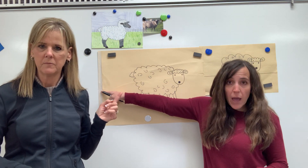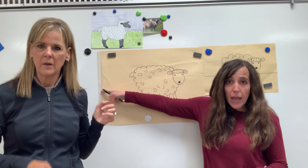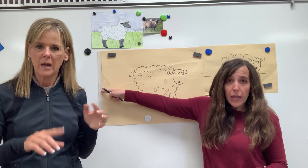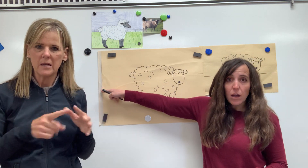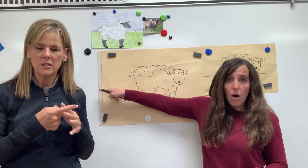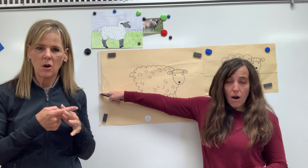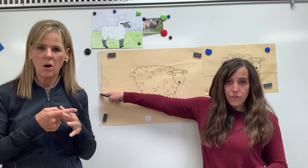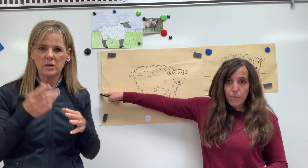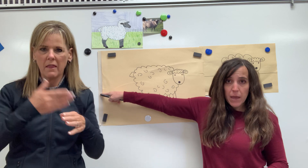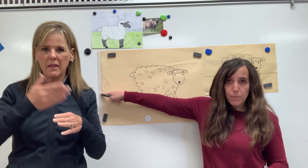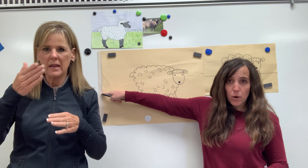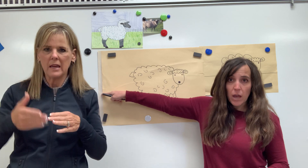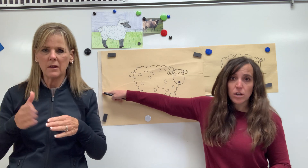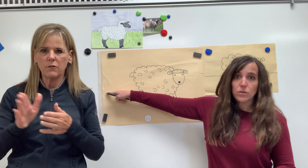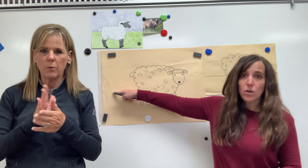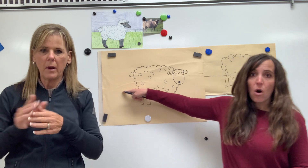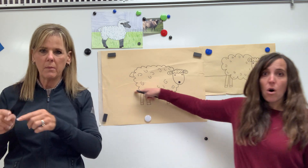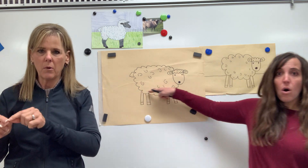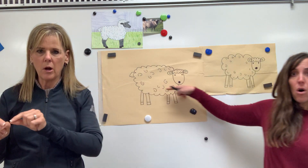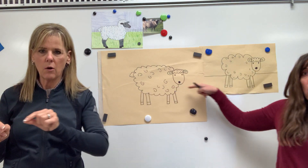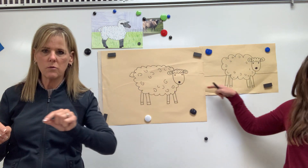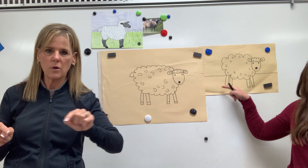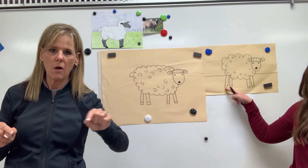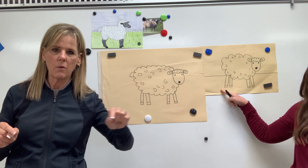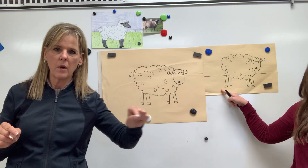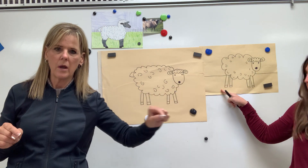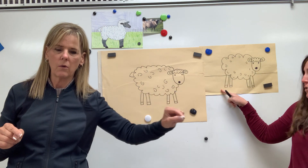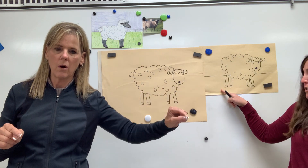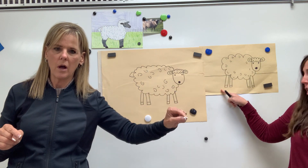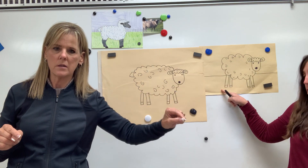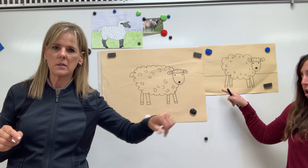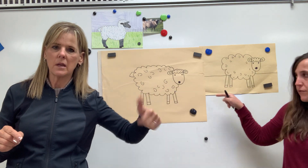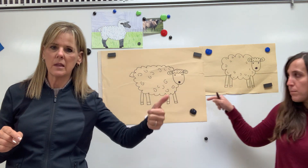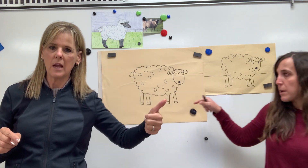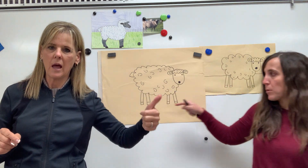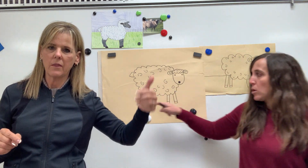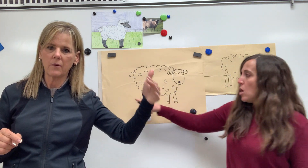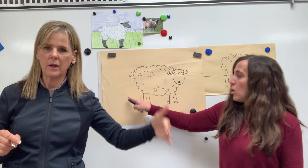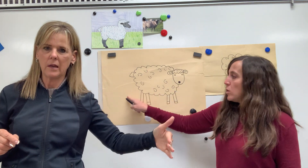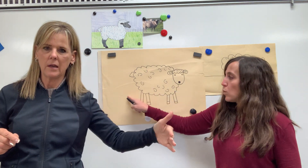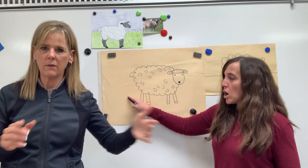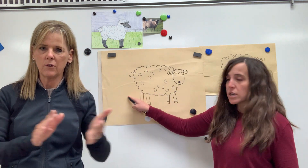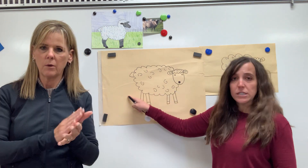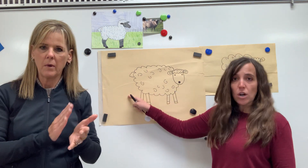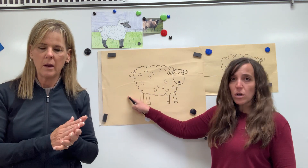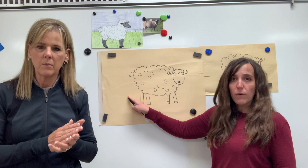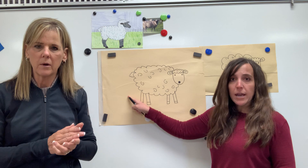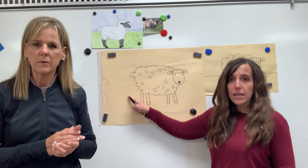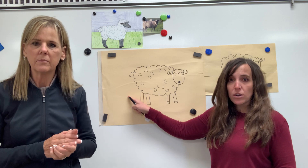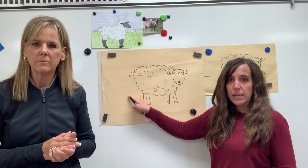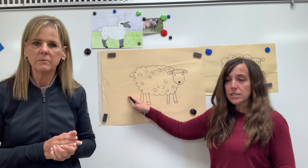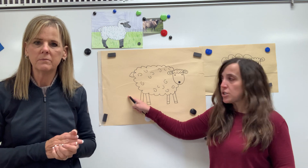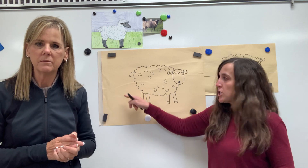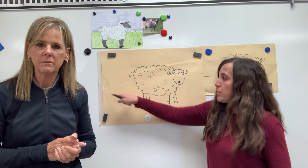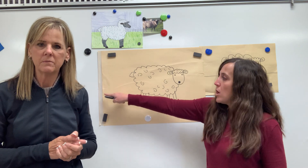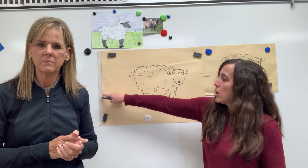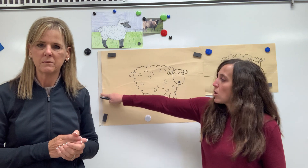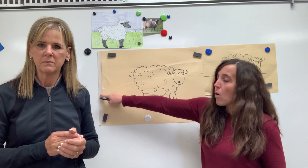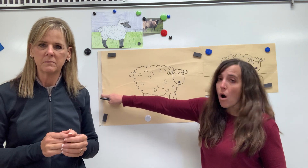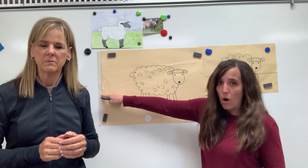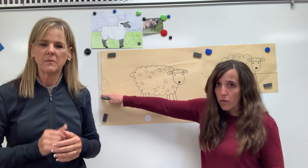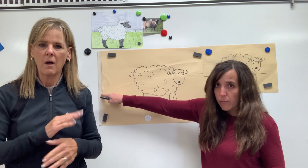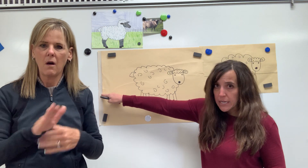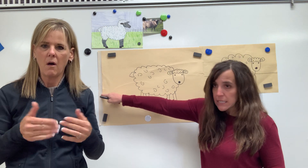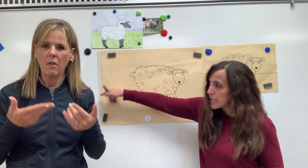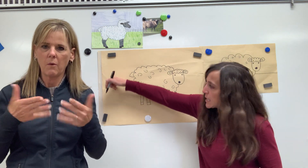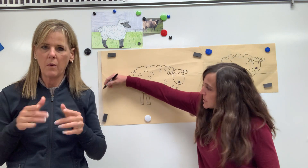all the way off the paper and it goes all the way to the other side off the paper. We're not going to start it right here next to the sheep.